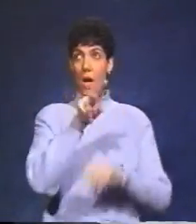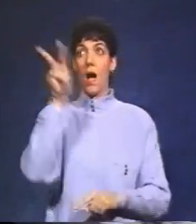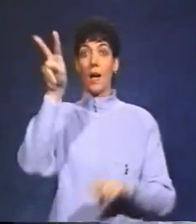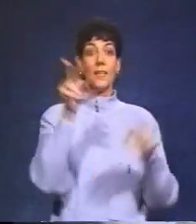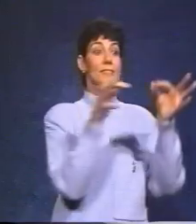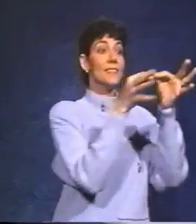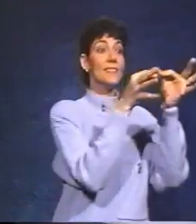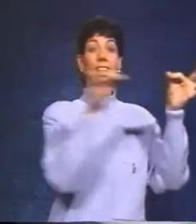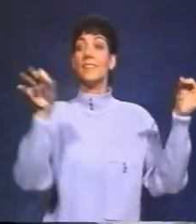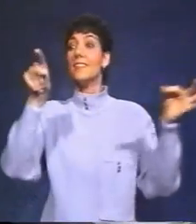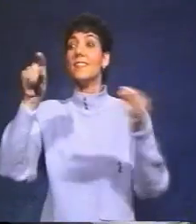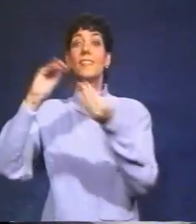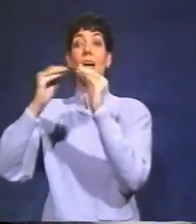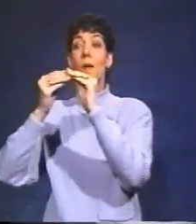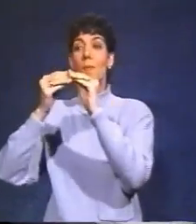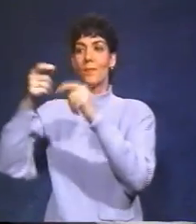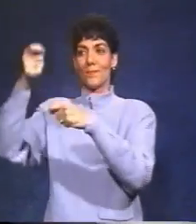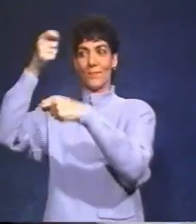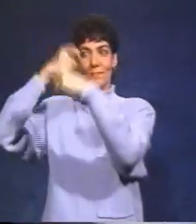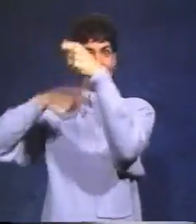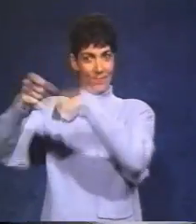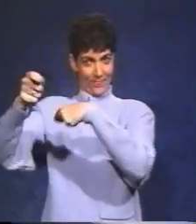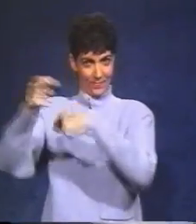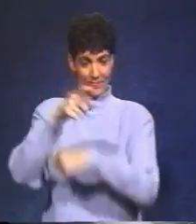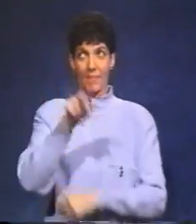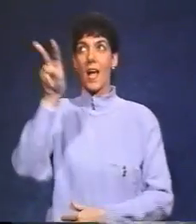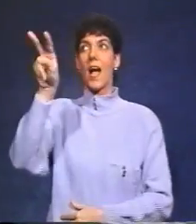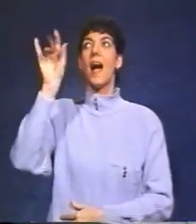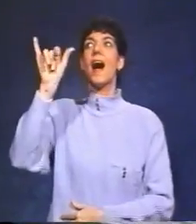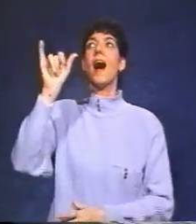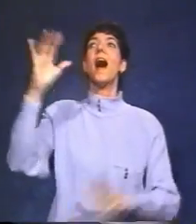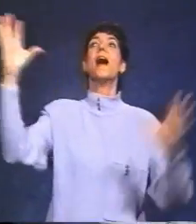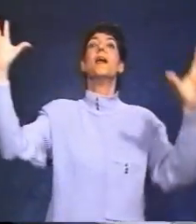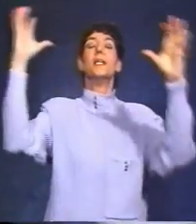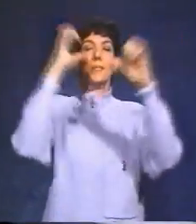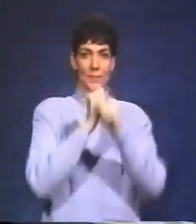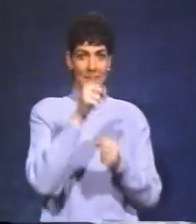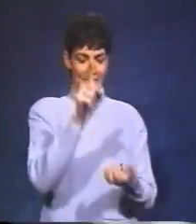Continue playing the tape, and you will see a number on the screen.